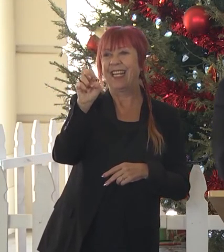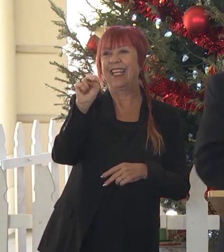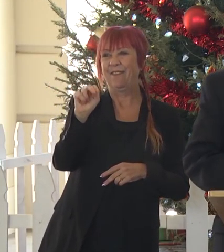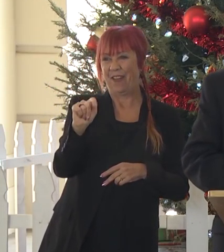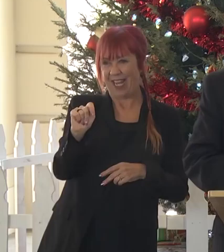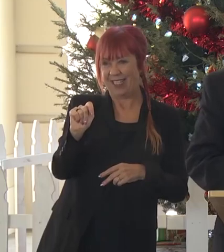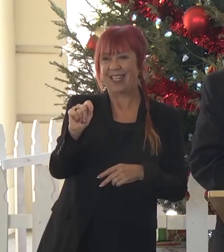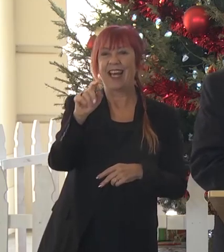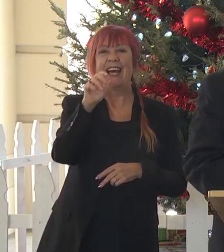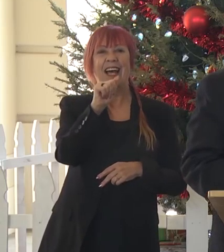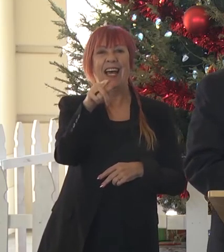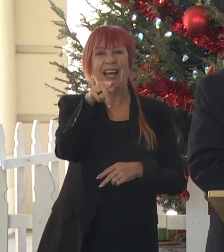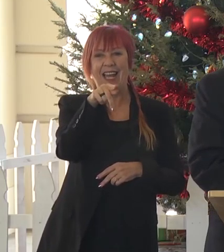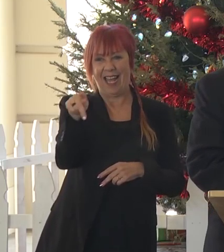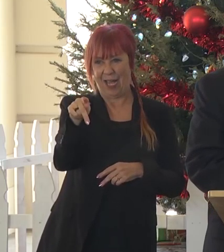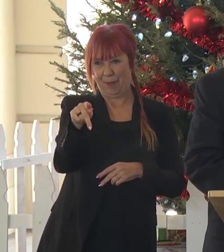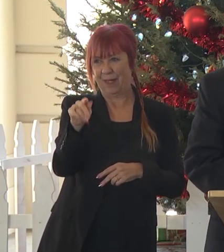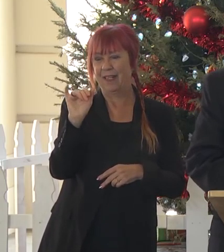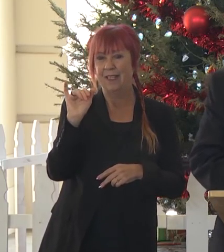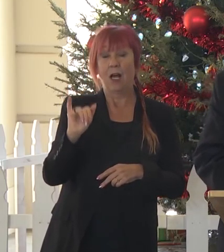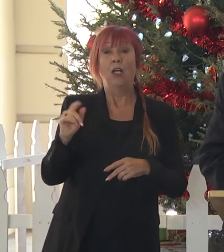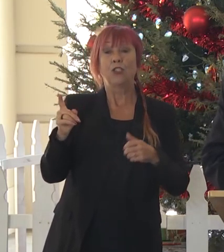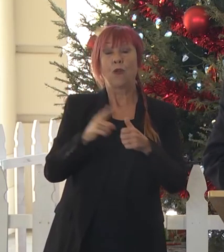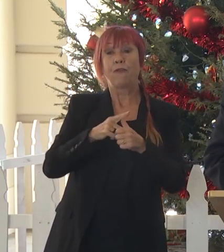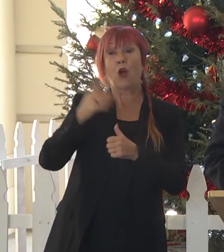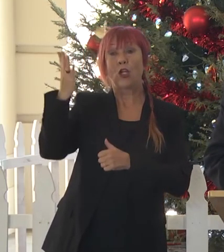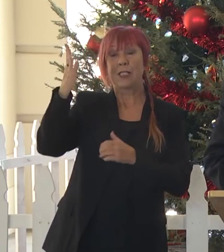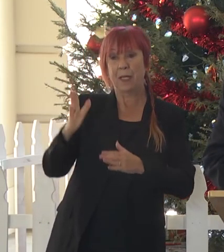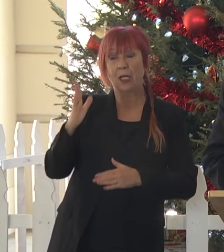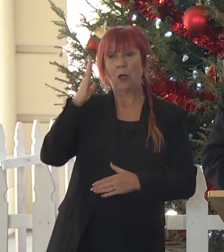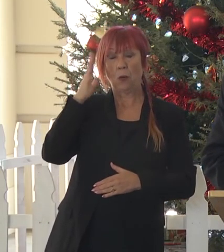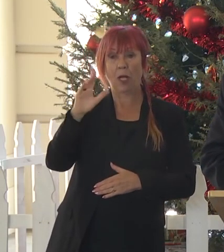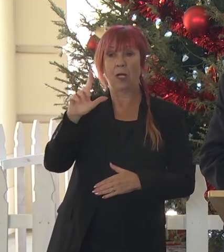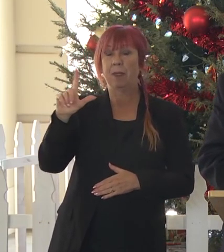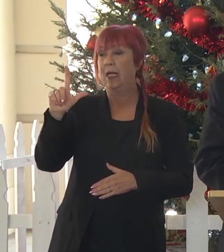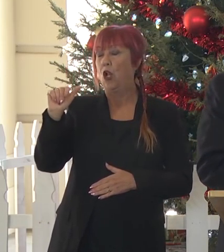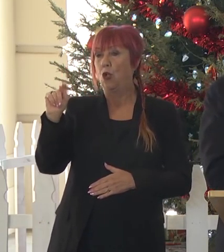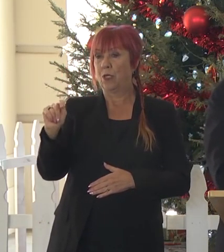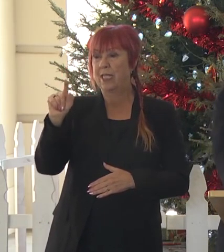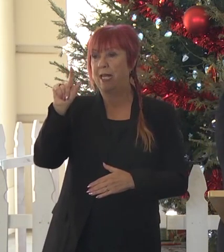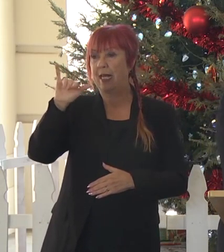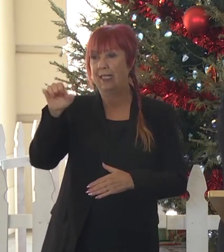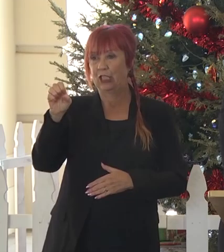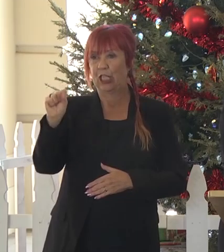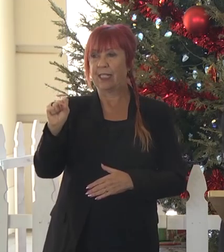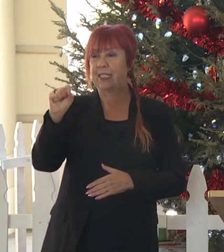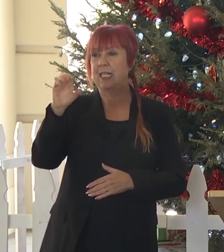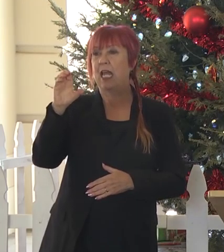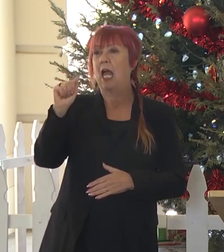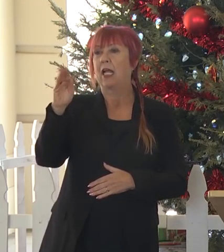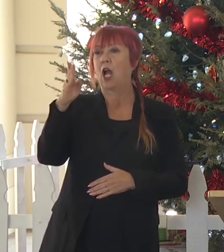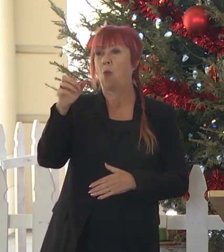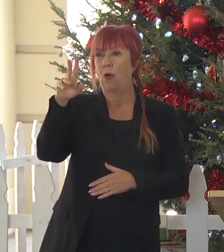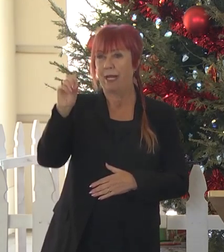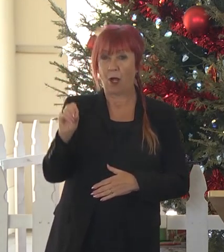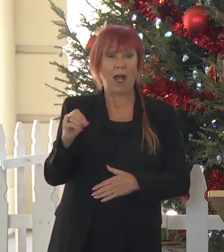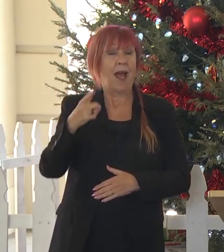Great. All right, so our first speaker will be Lieutenant Jesse Carrillo from the Police Department.